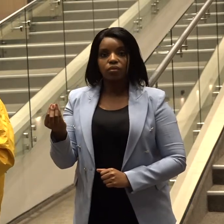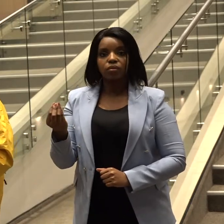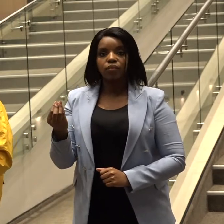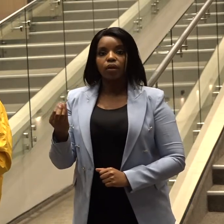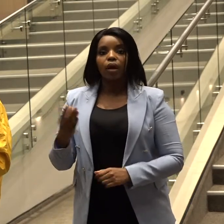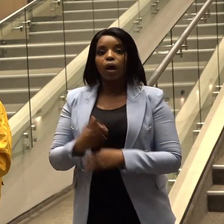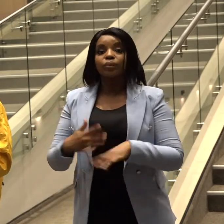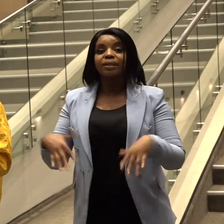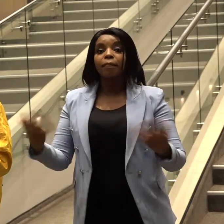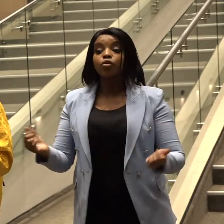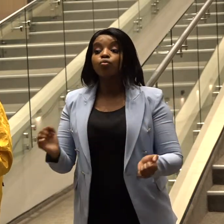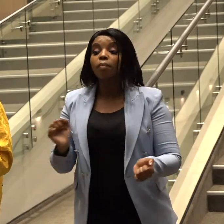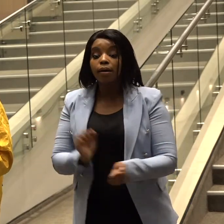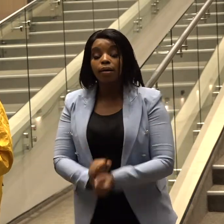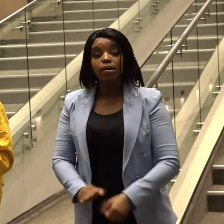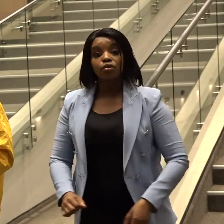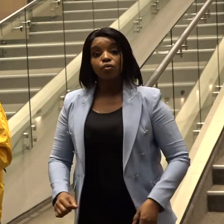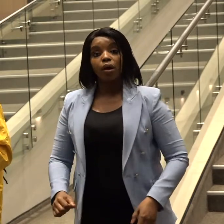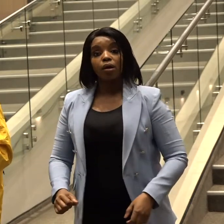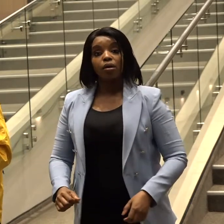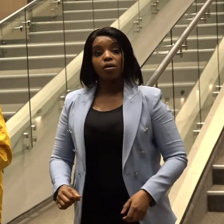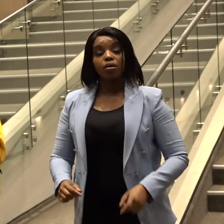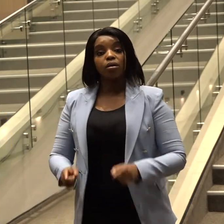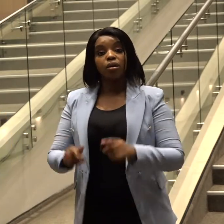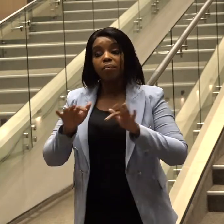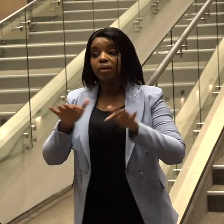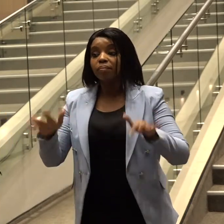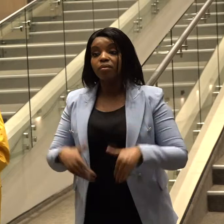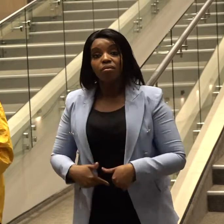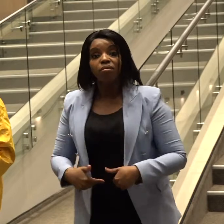people right now they are not working